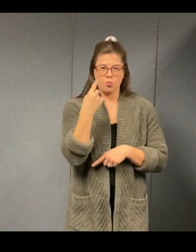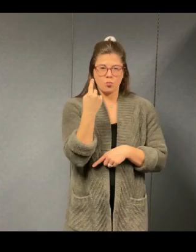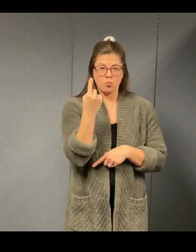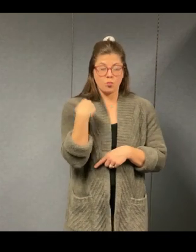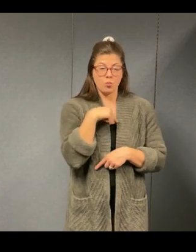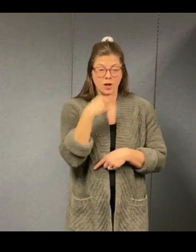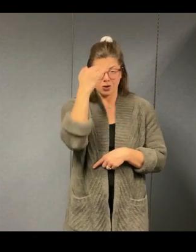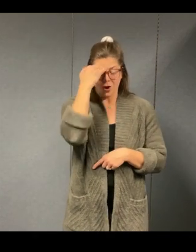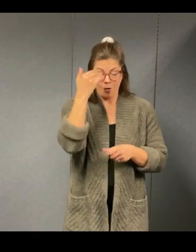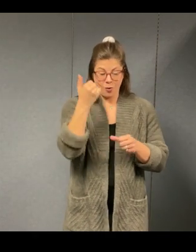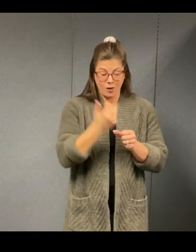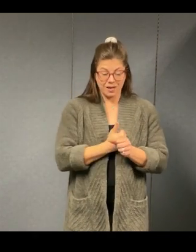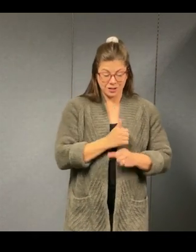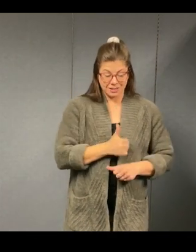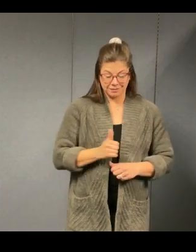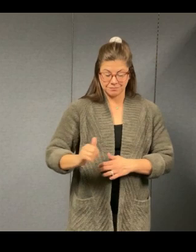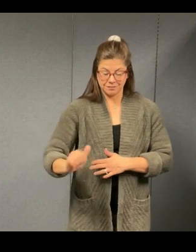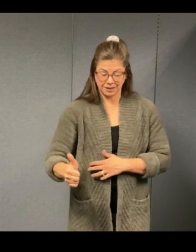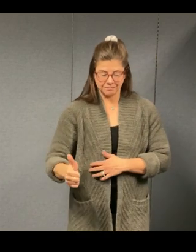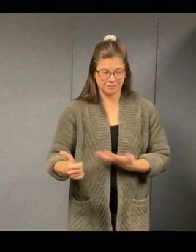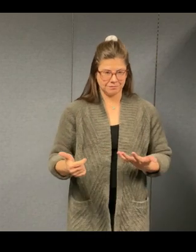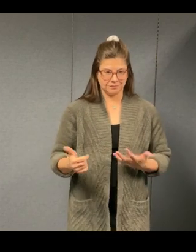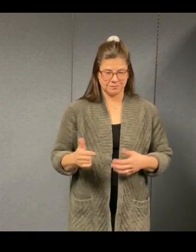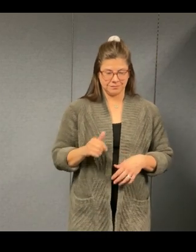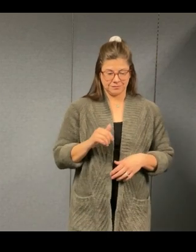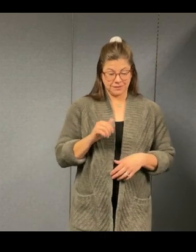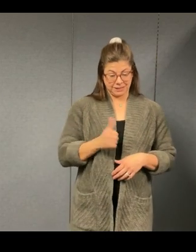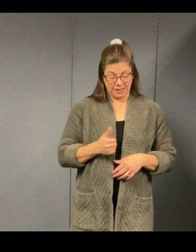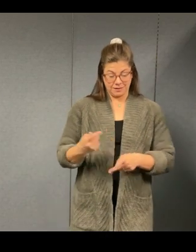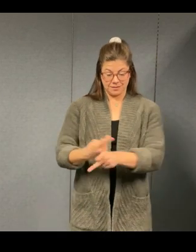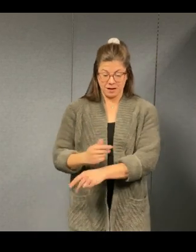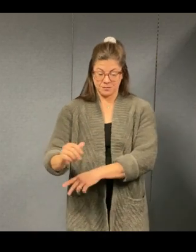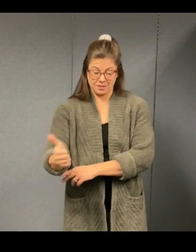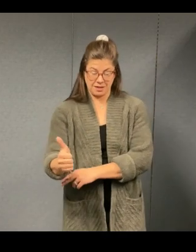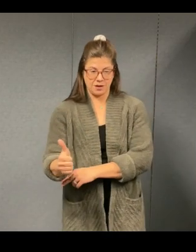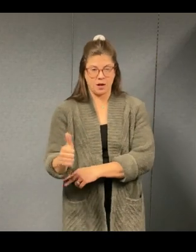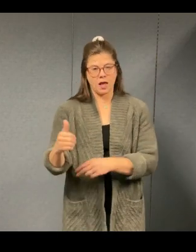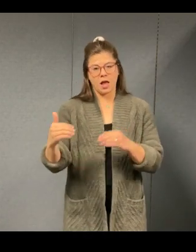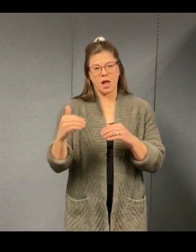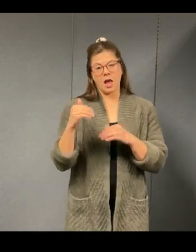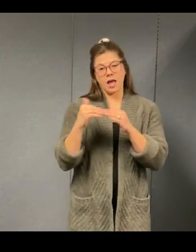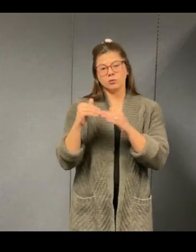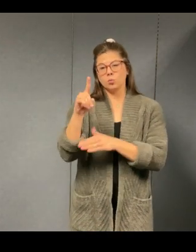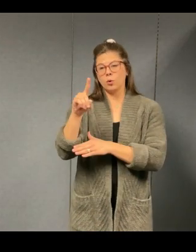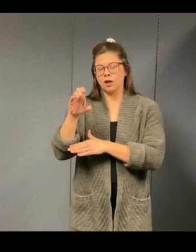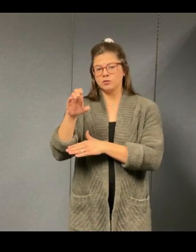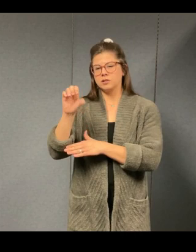side is 10 feet, so the area of the floor is 100 square feet.